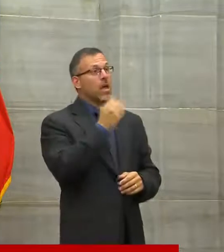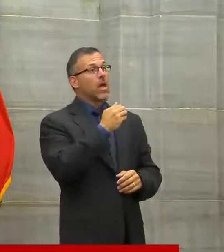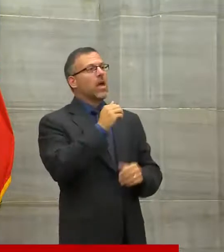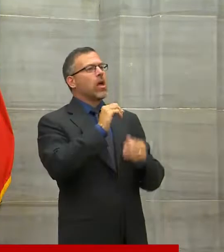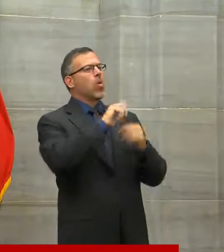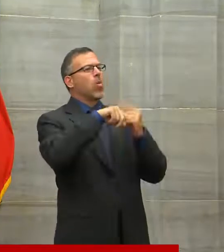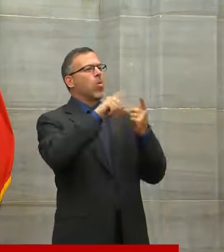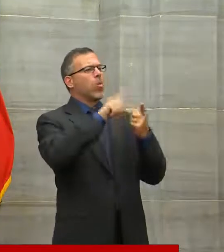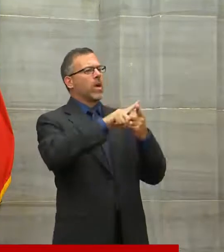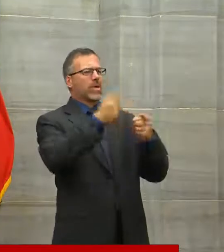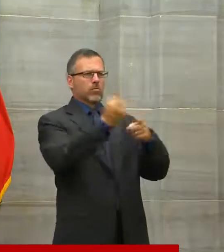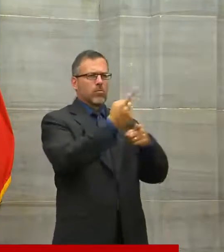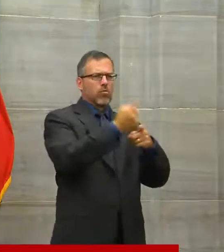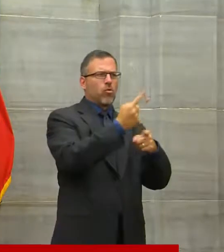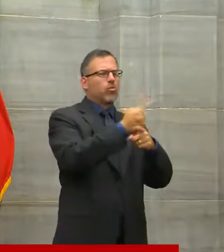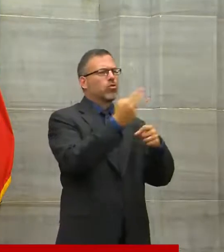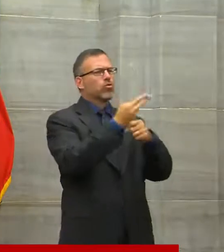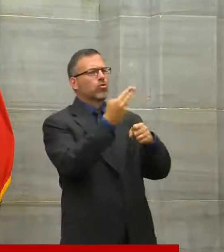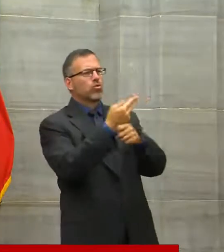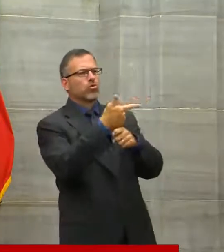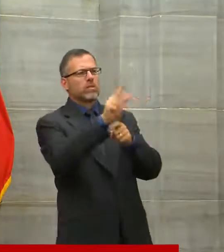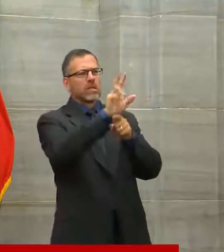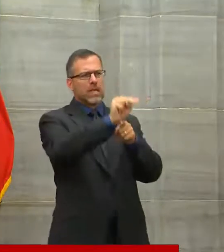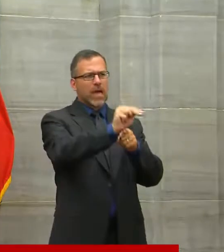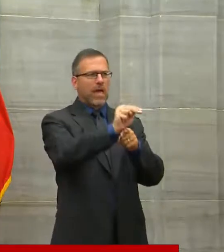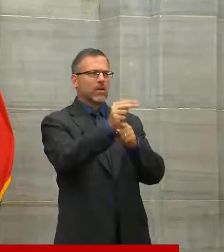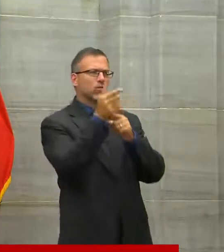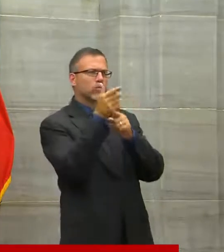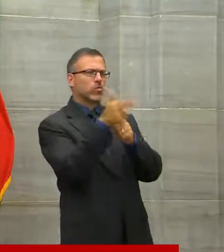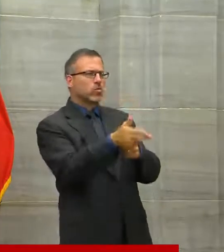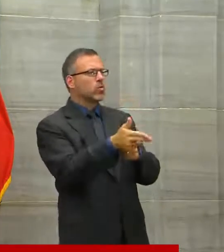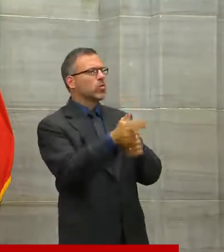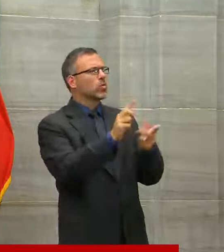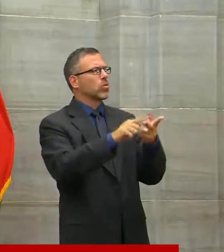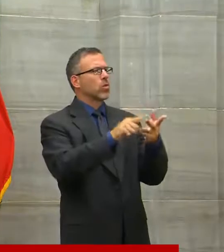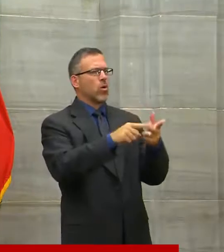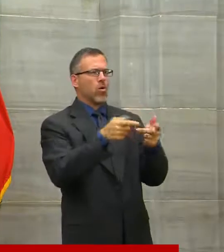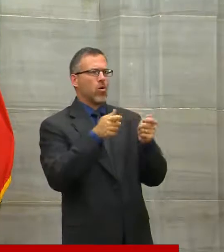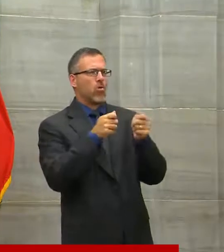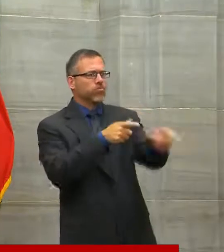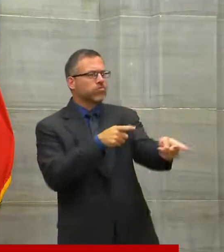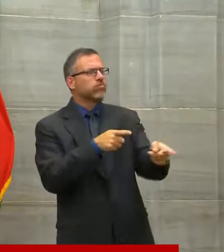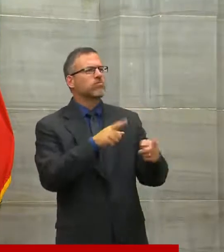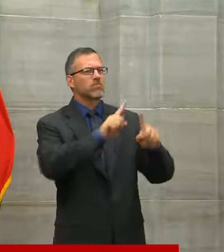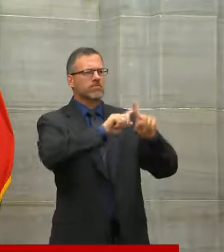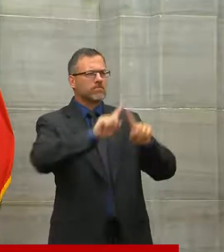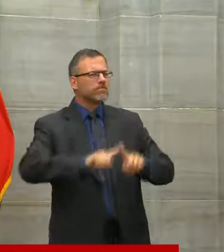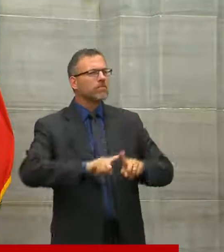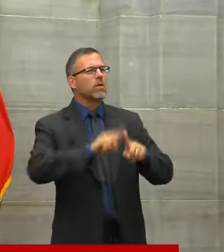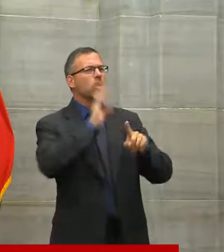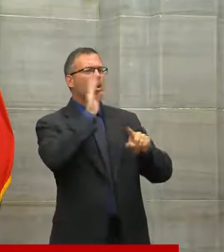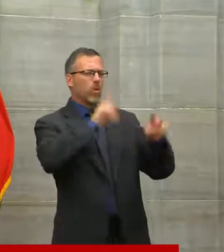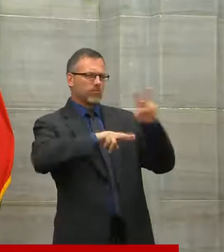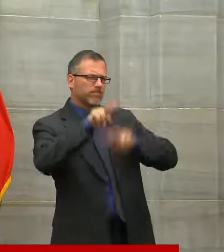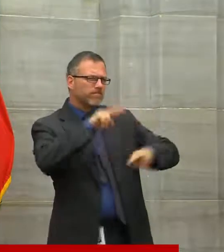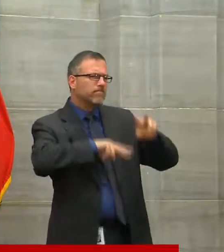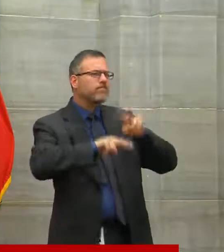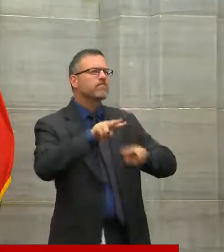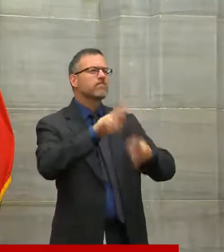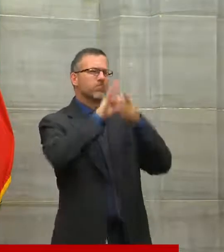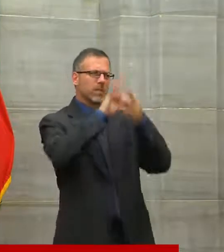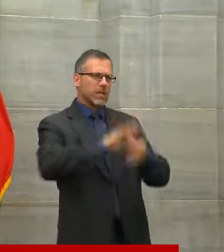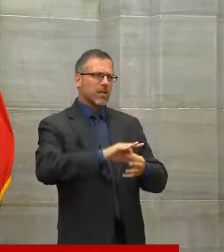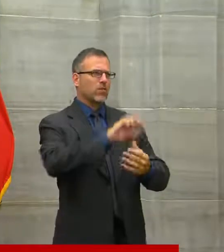force and duty to intervene policies, improved information sharing across all law enforcement agencies, and